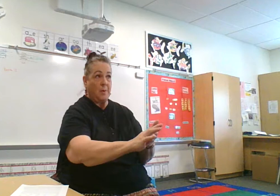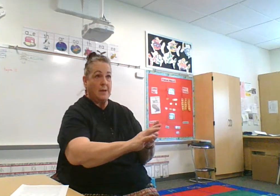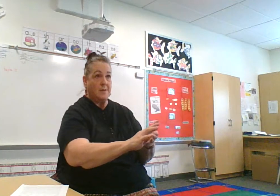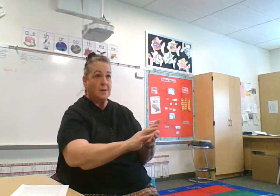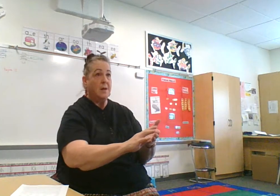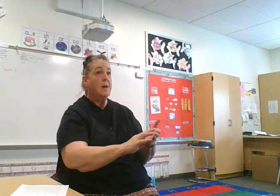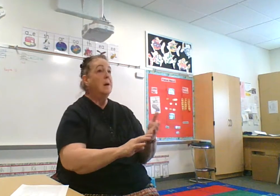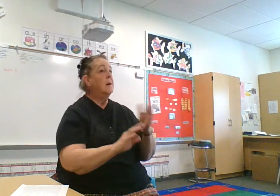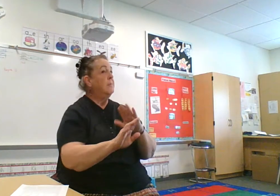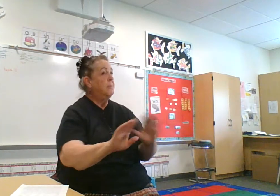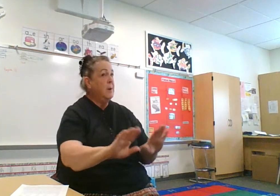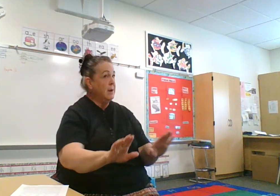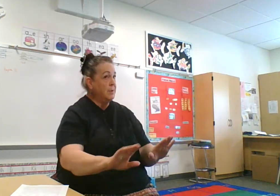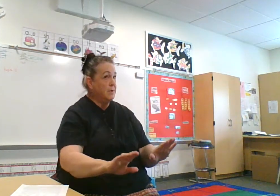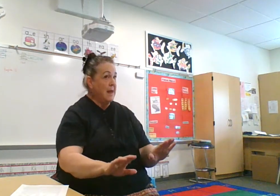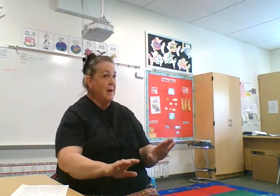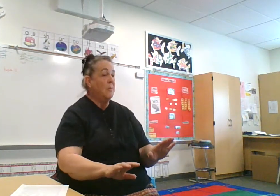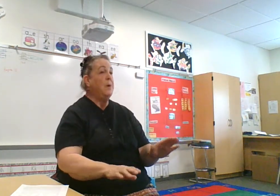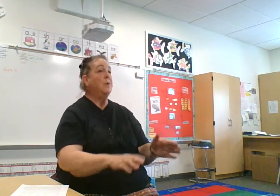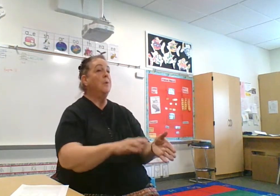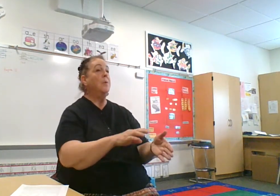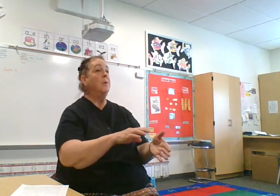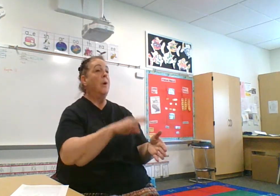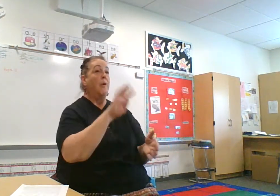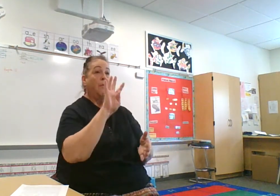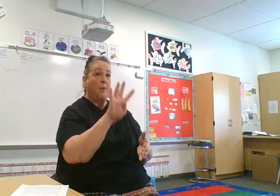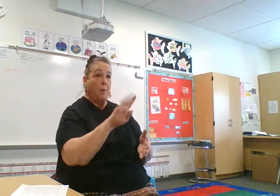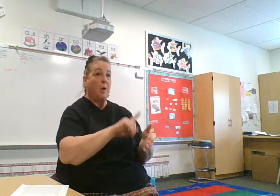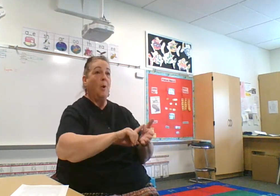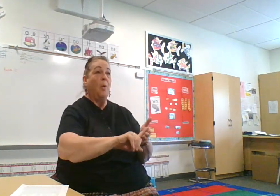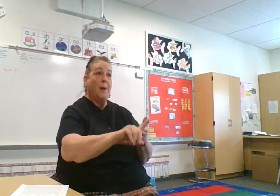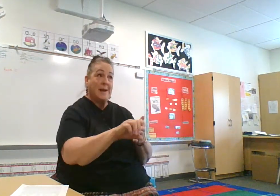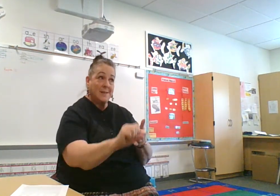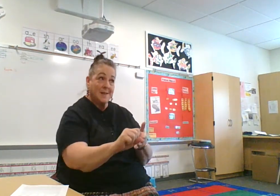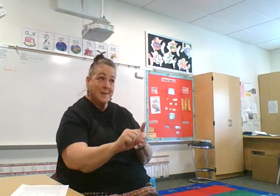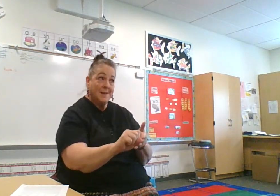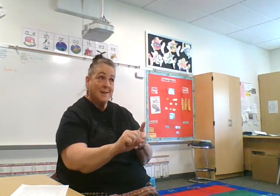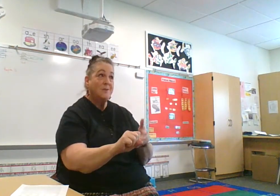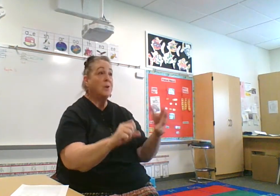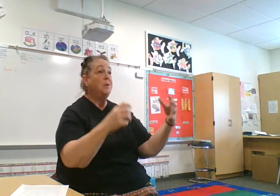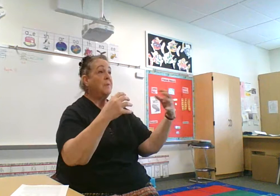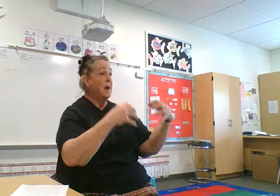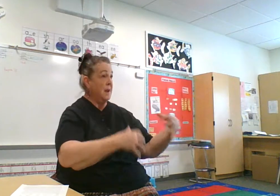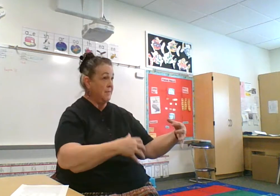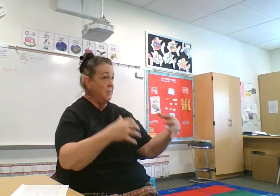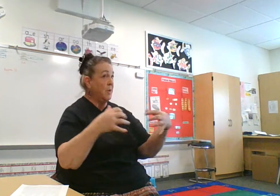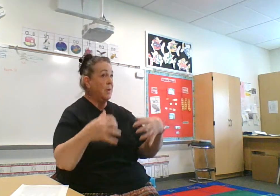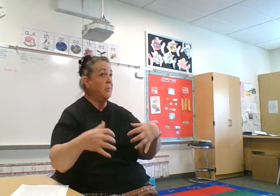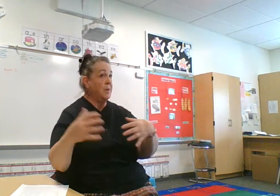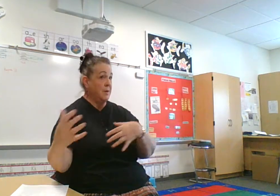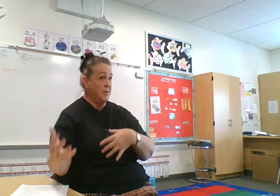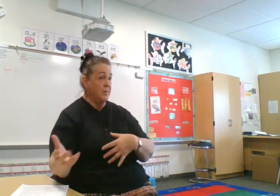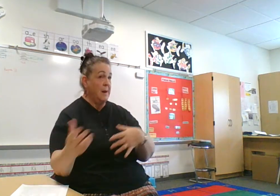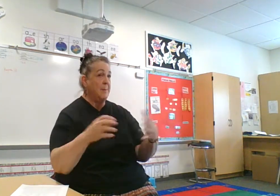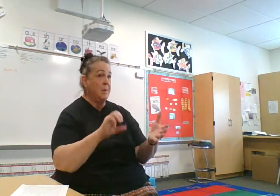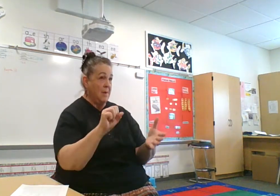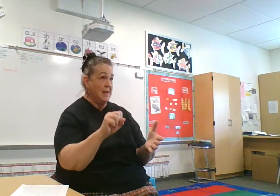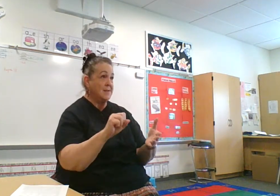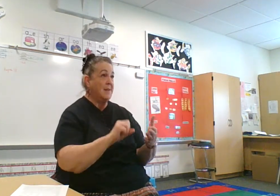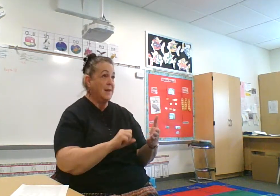weeks. We don't do that. We do 4 weeks. So you've got every word with all your grammar, your S ending and